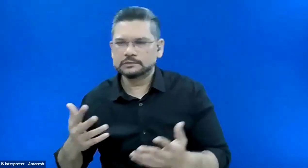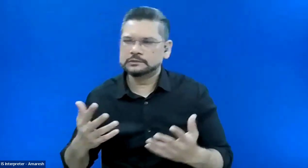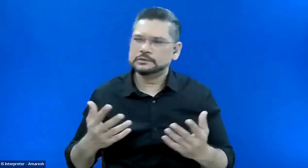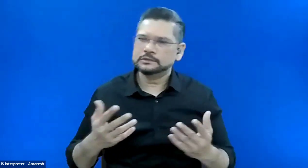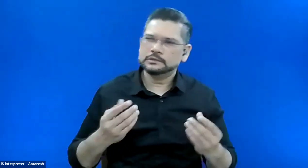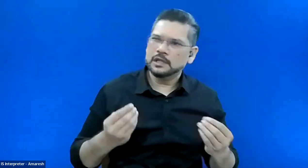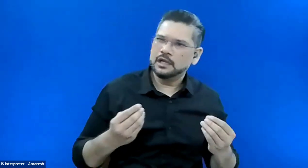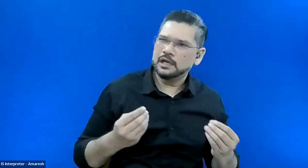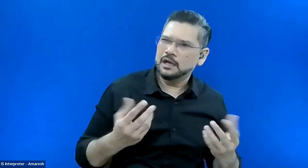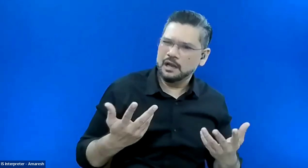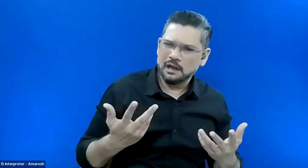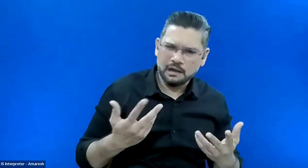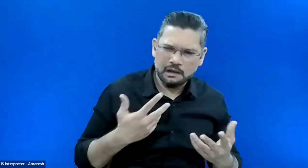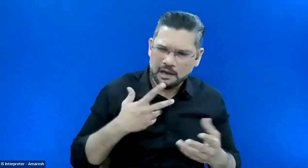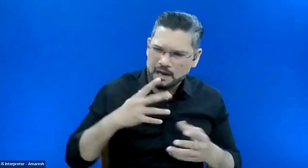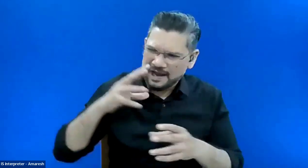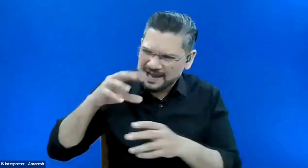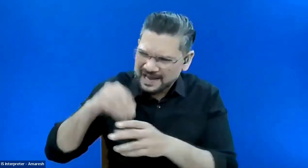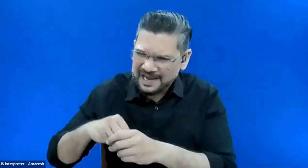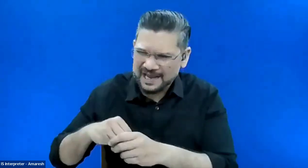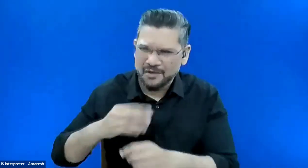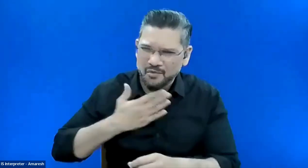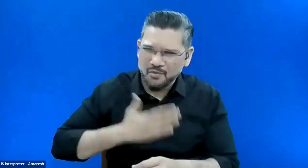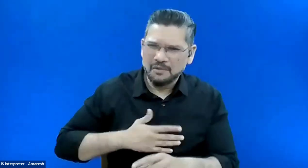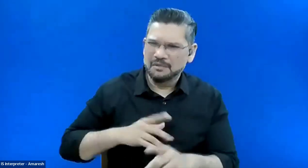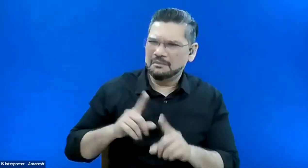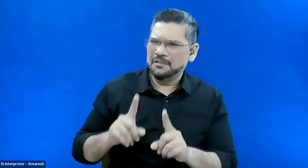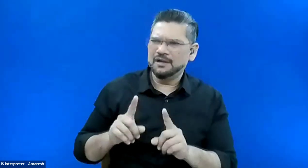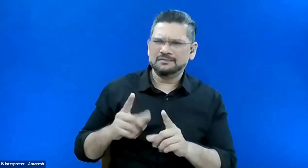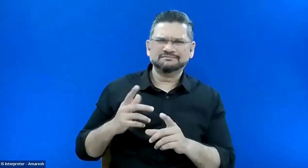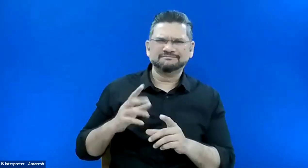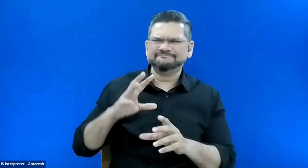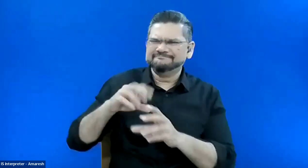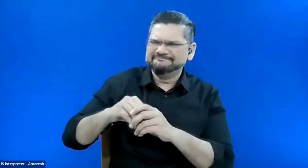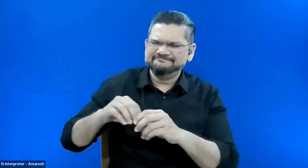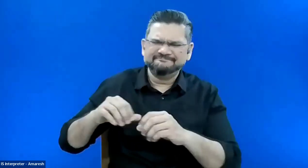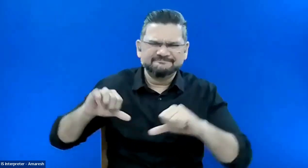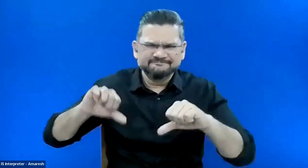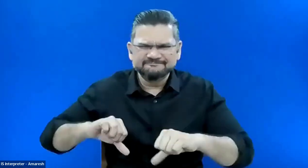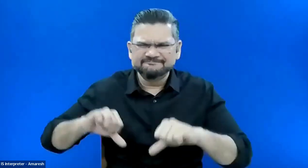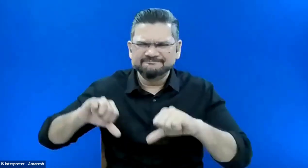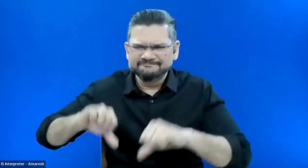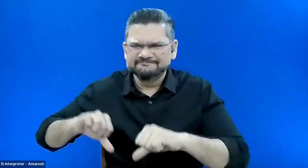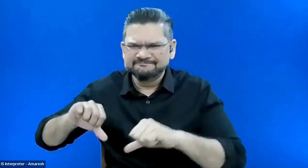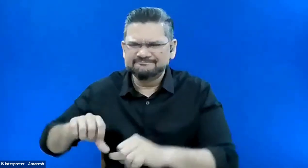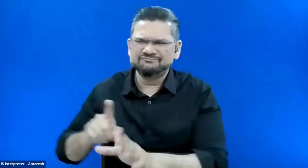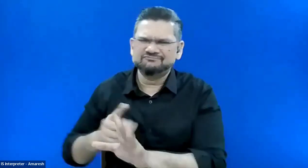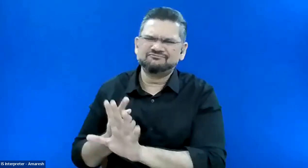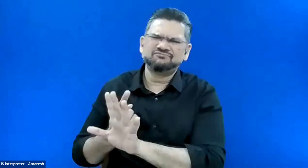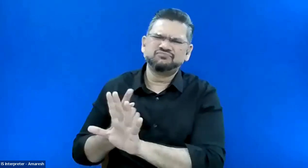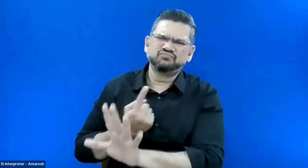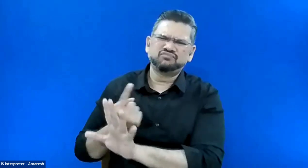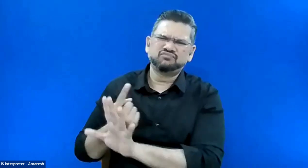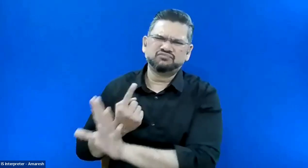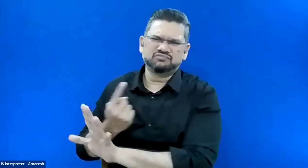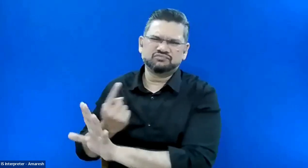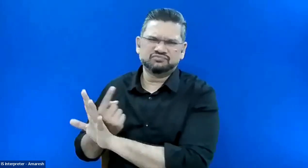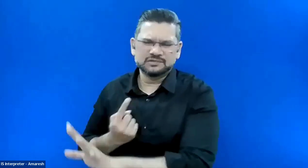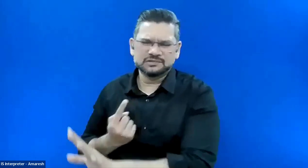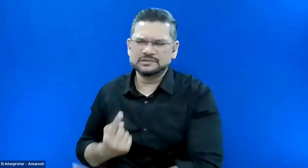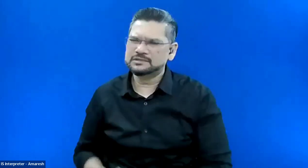can't really participate on an equal basis with other people as it was expected, because they took you